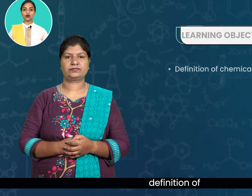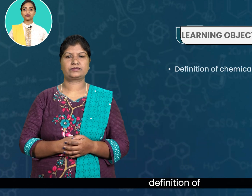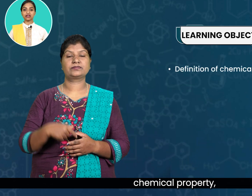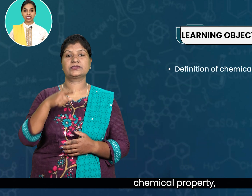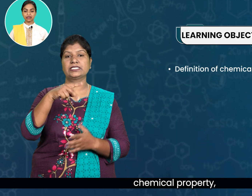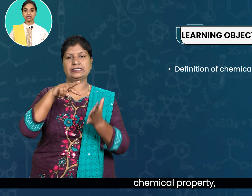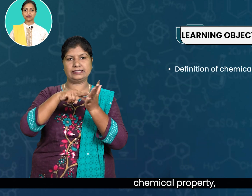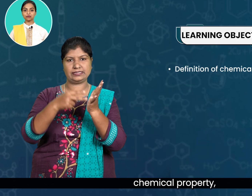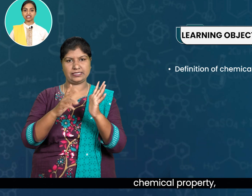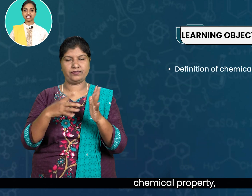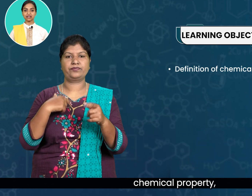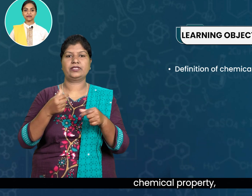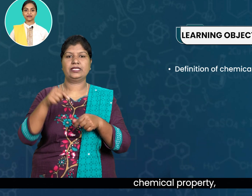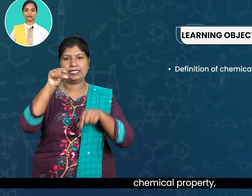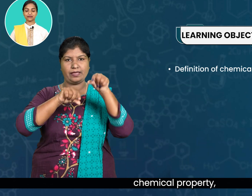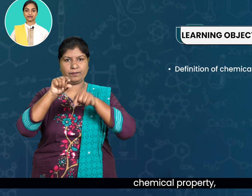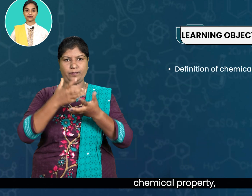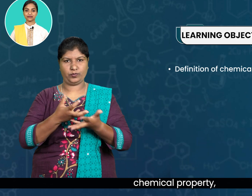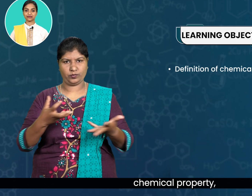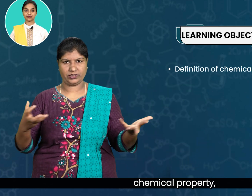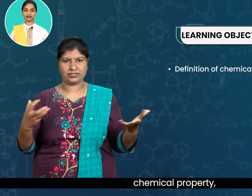Definition of chemical property,